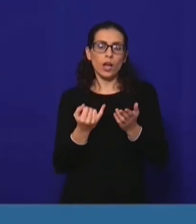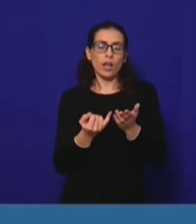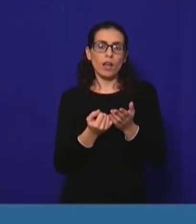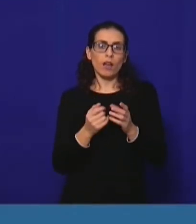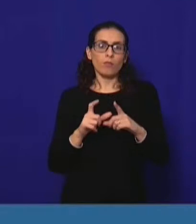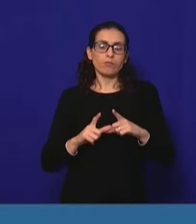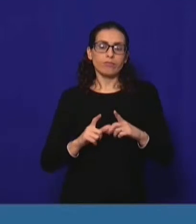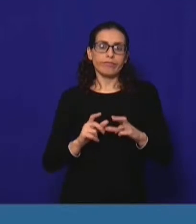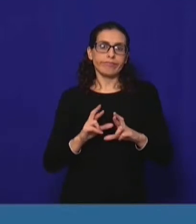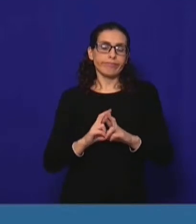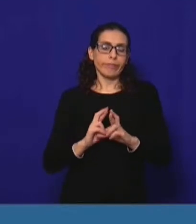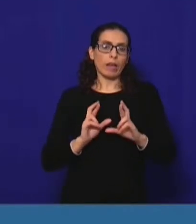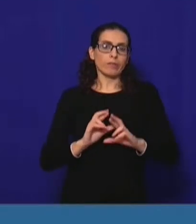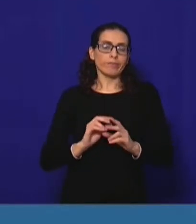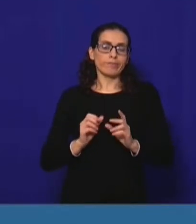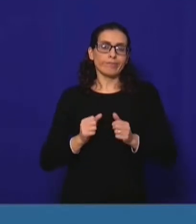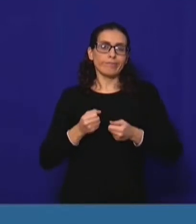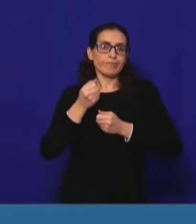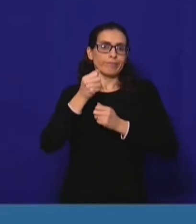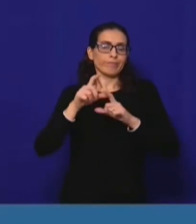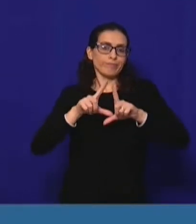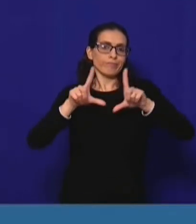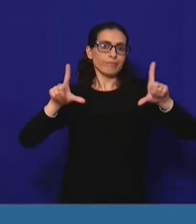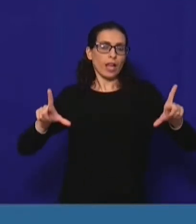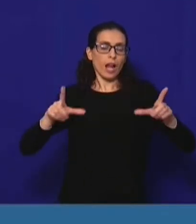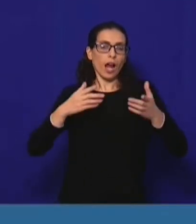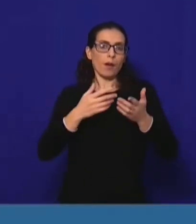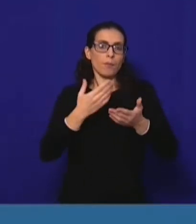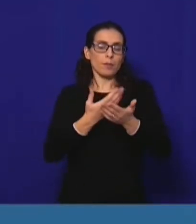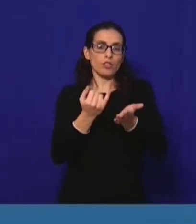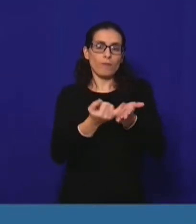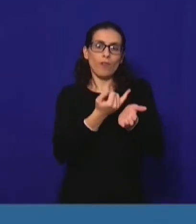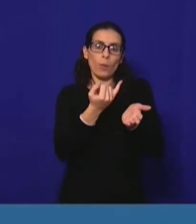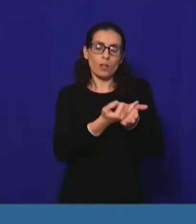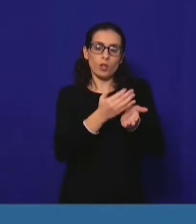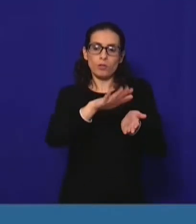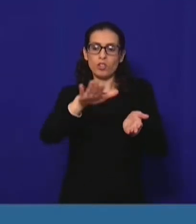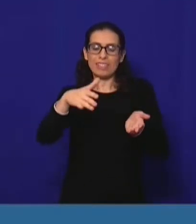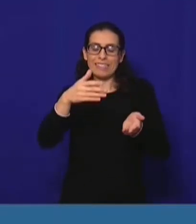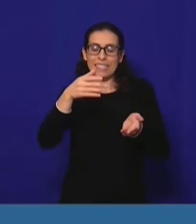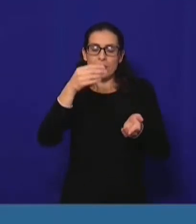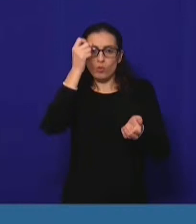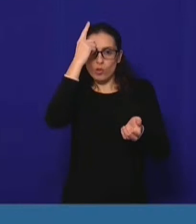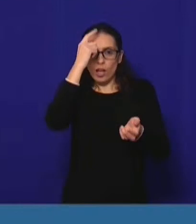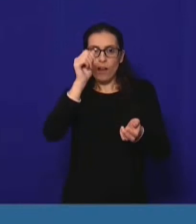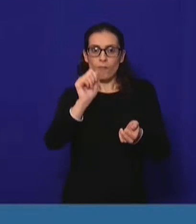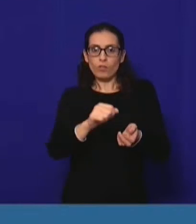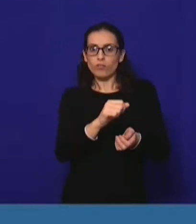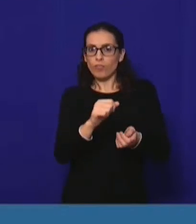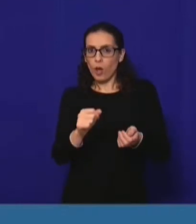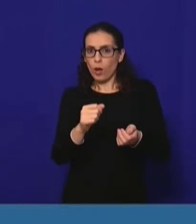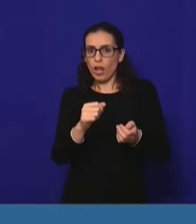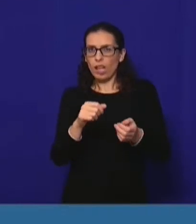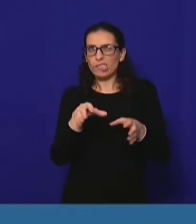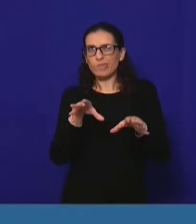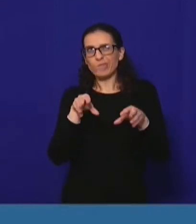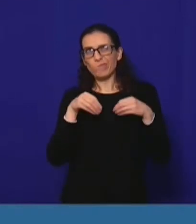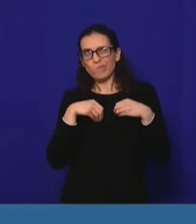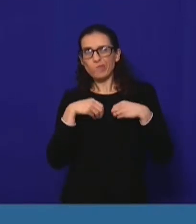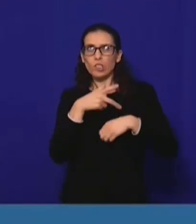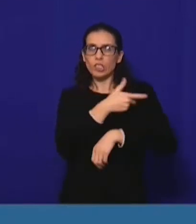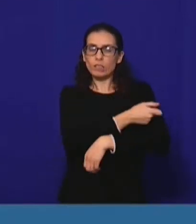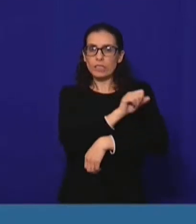jistgħu jagħmlu d-deċiżjoni tagħhom jekk jeħdux dan il-vaċċin u kif qed taraw li anka l-qudiem meta